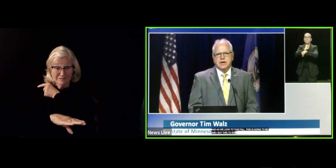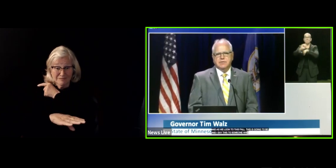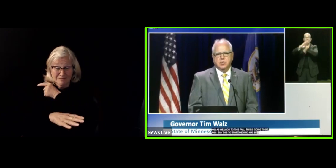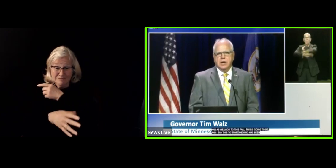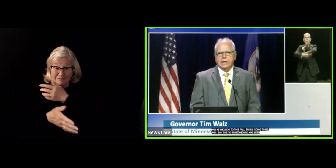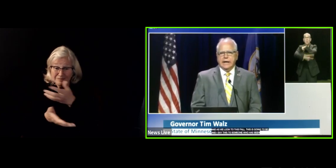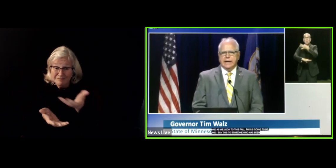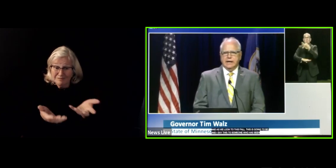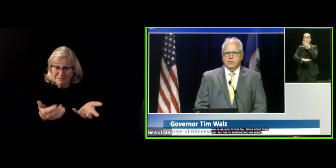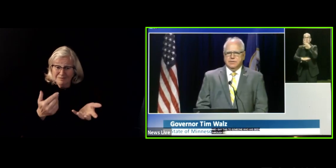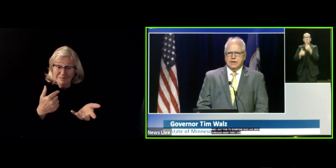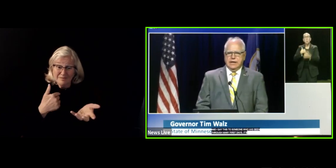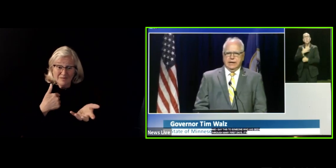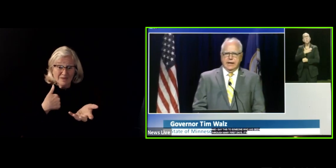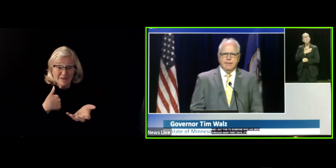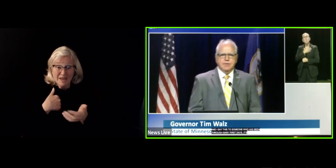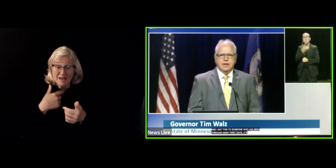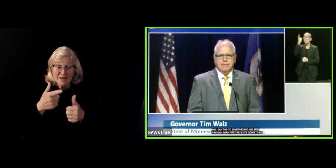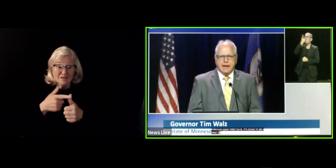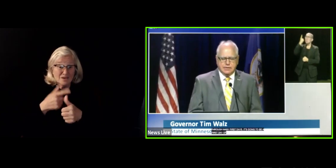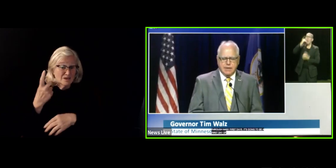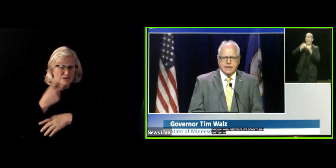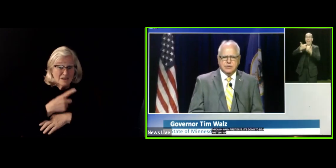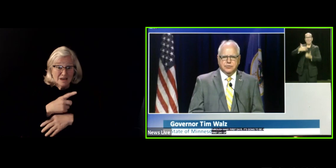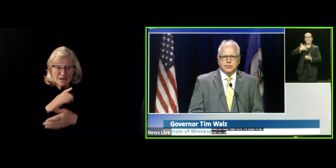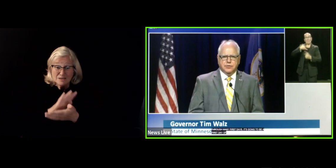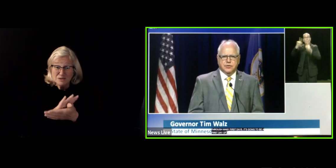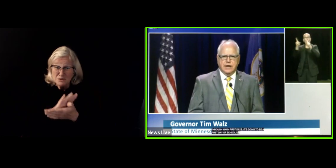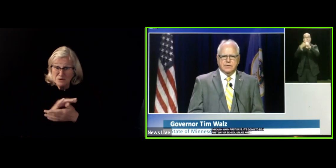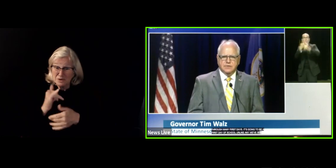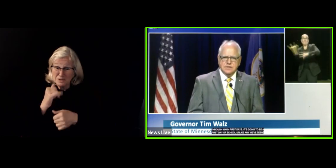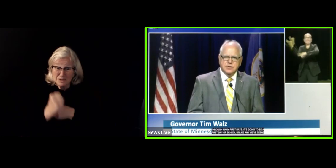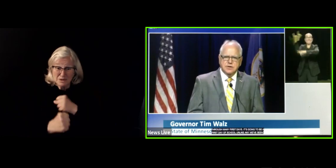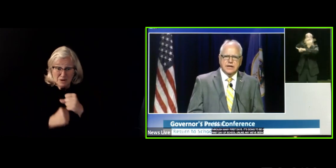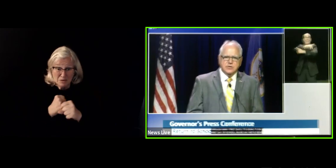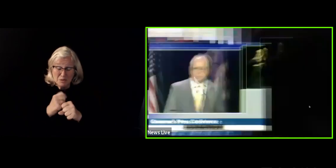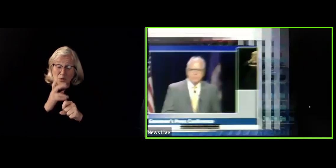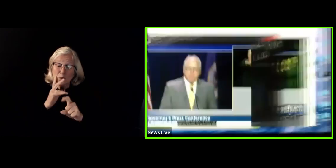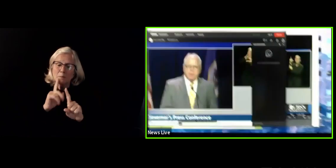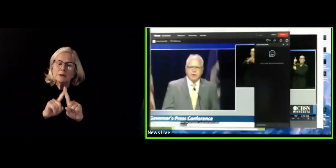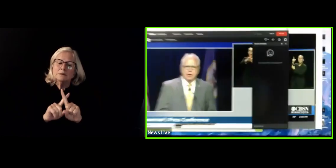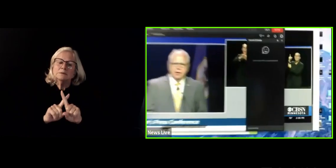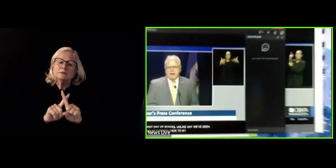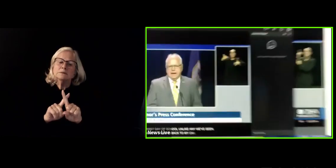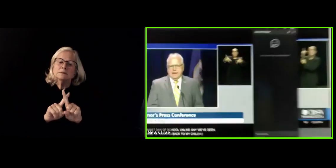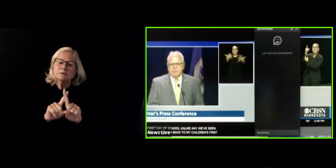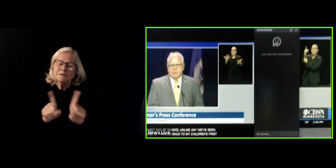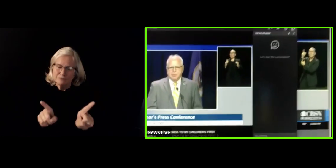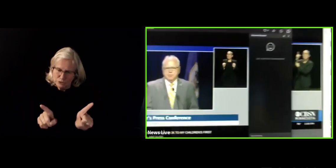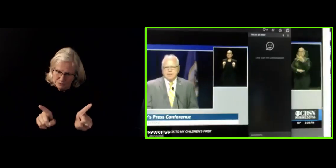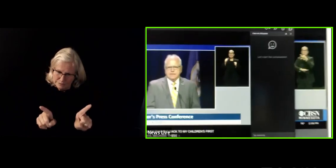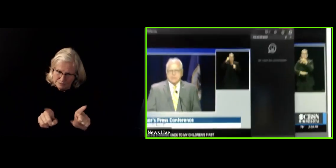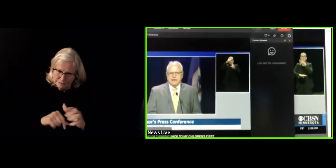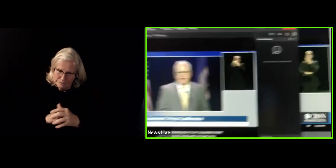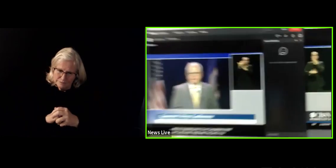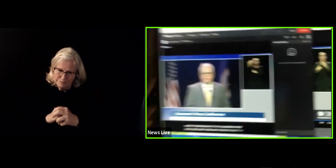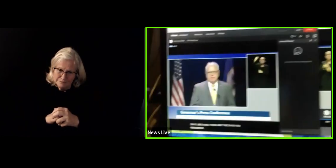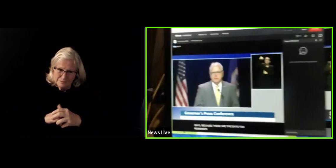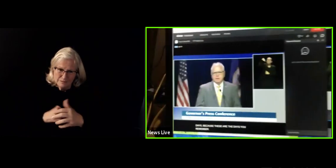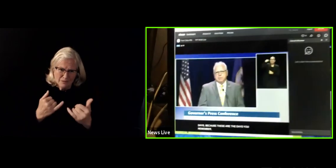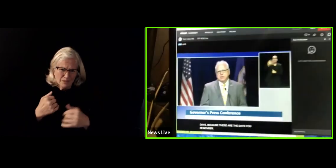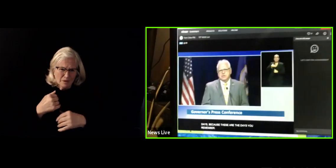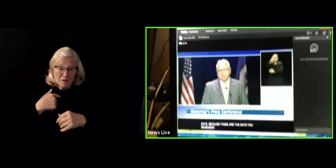day of school unlike any we've seen. And I'm thinking back to my children's first days, because these are the days you remember. I can remember with my son Gus,